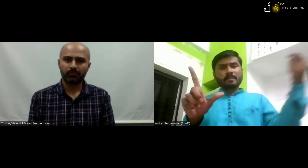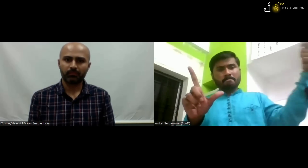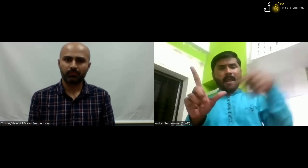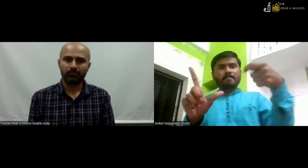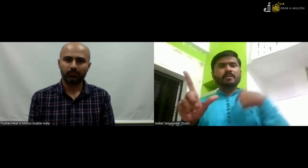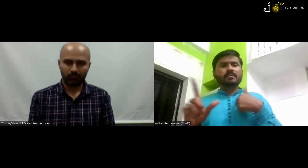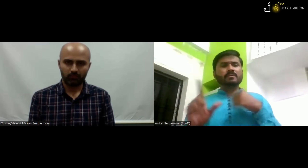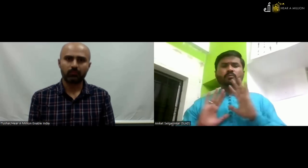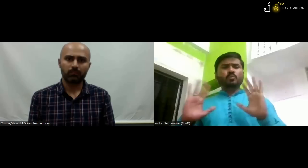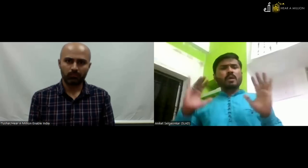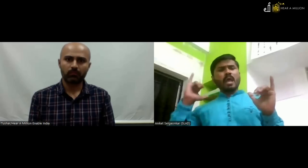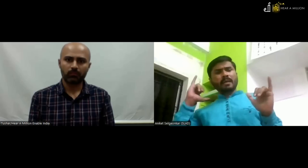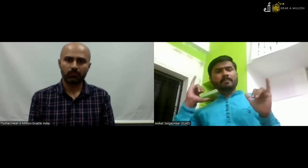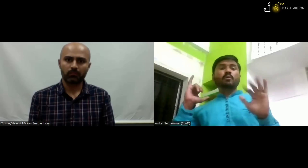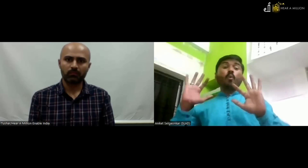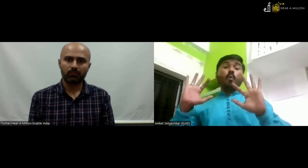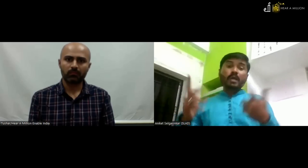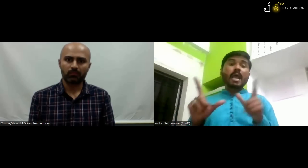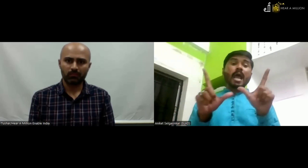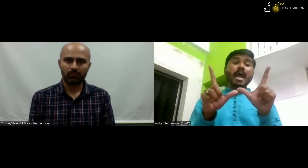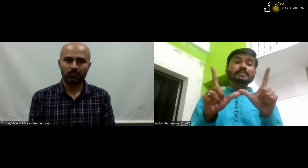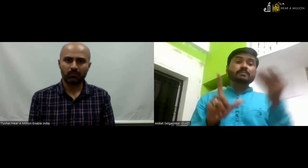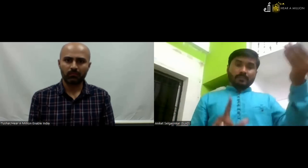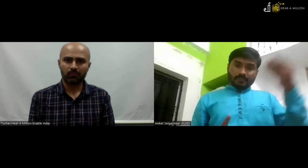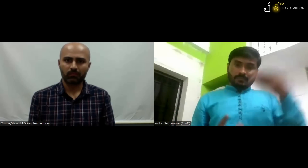to pay that person. That would be a hearing person, right?